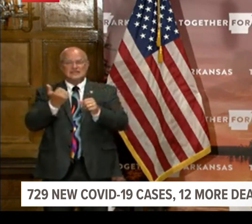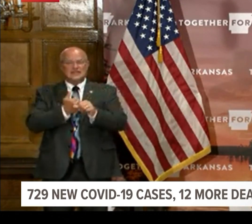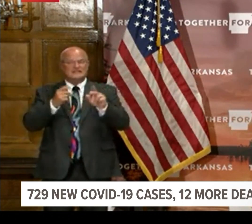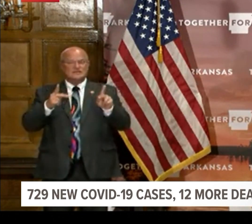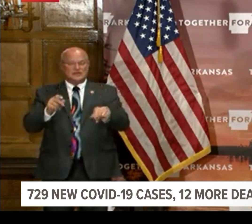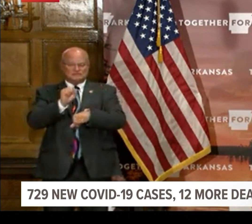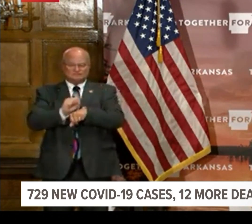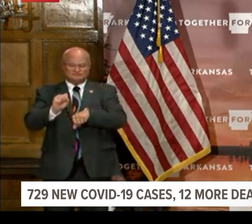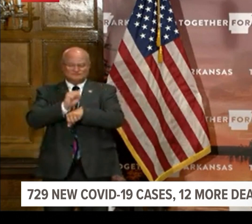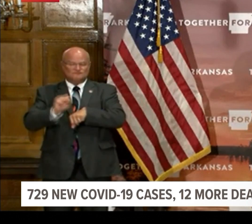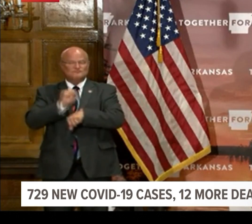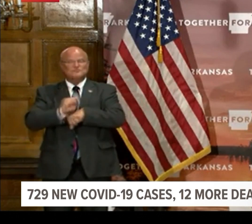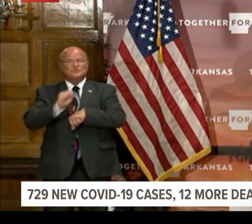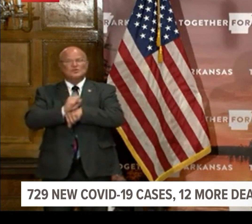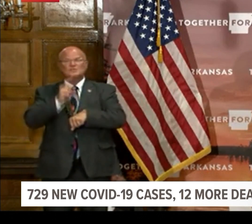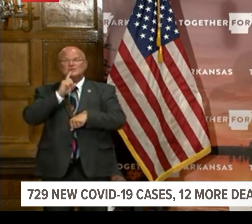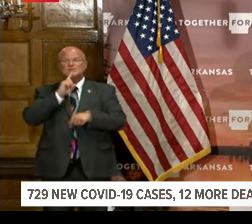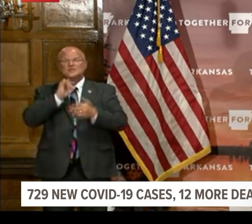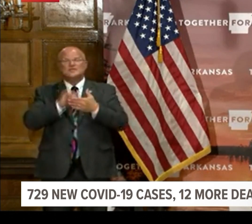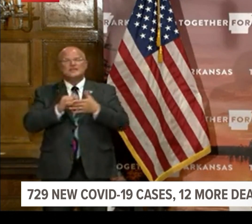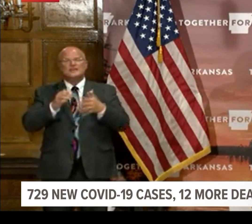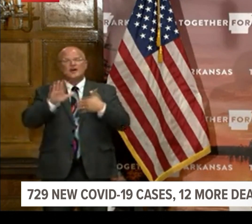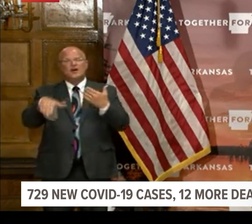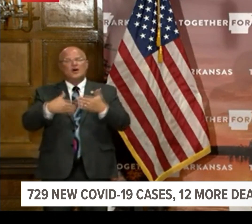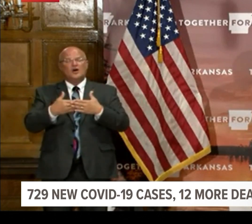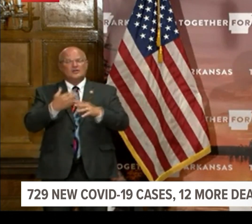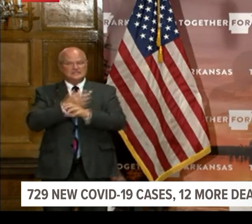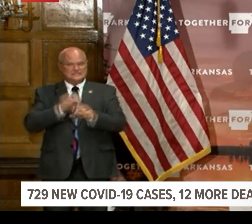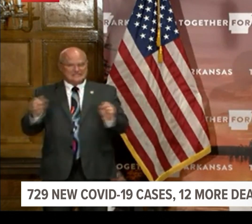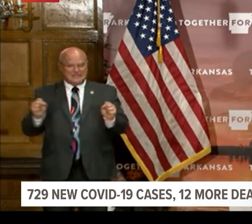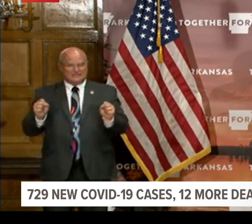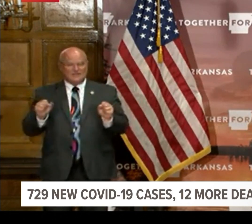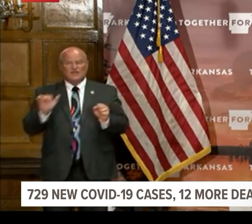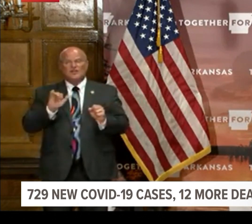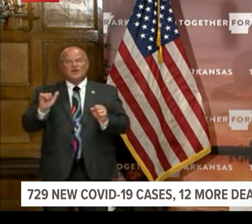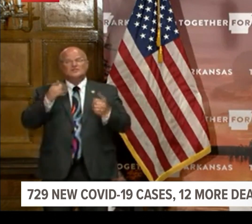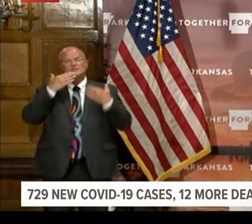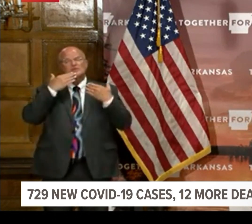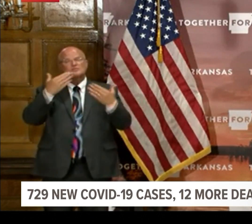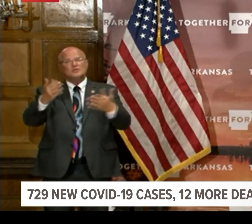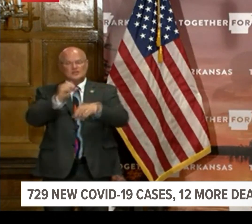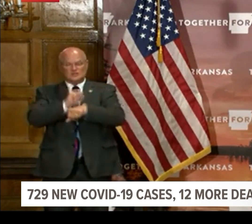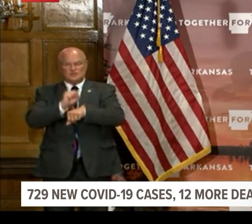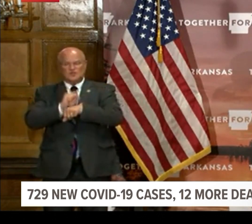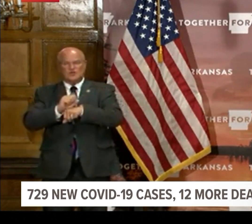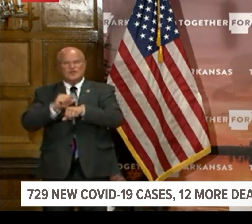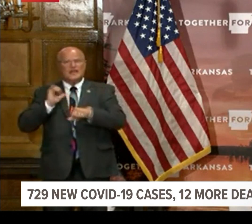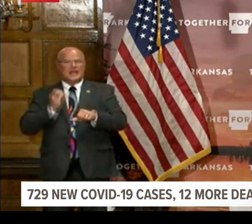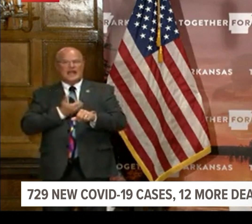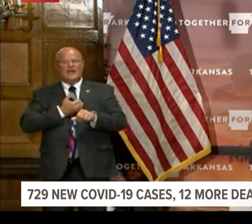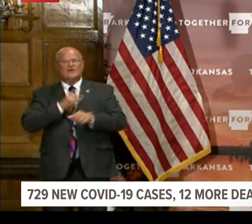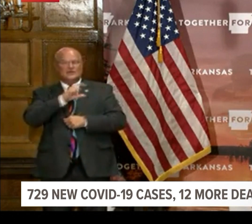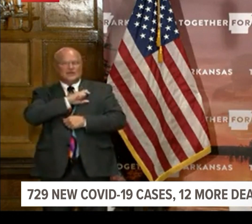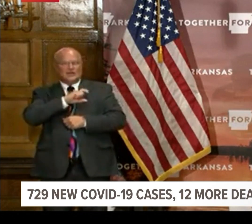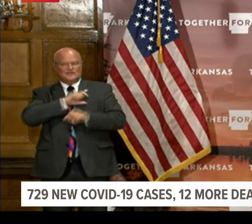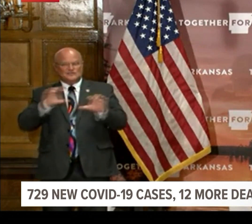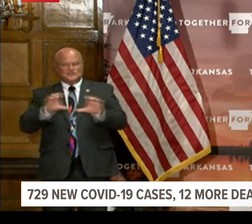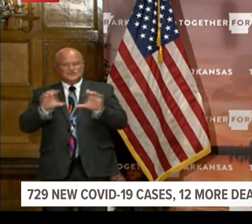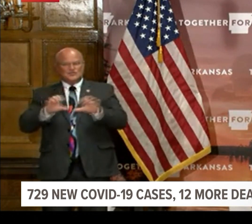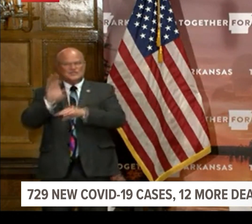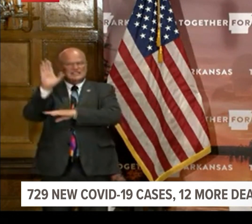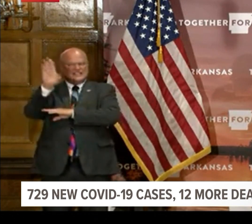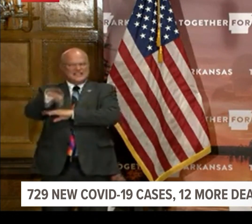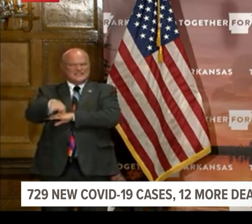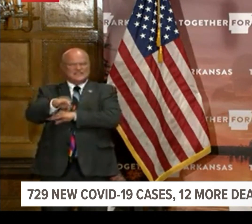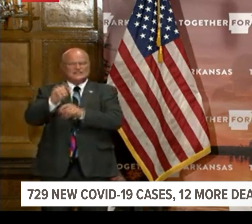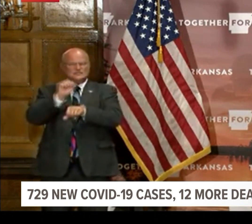everyone's efforts who are trying to make sure that everyone is following these guidelines, and also appreciate the work that our agents are doing out there in the evening